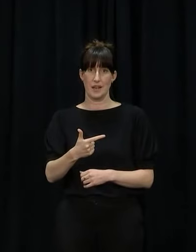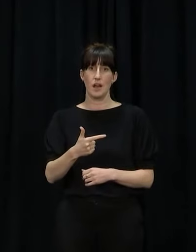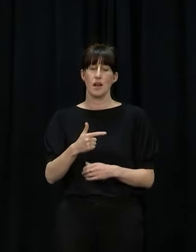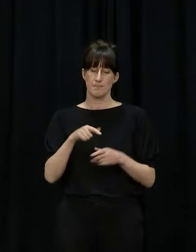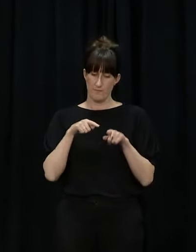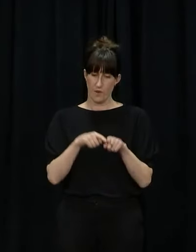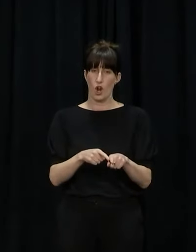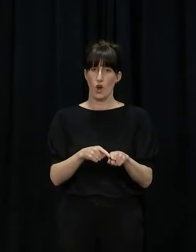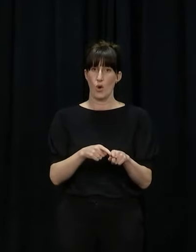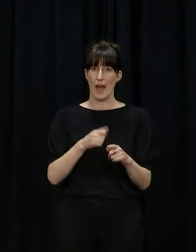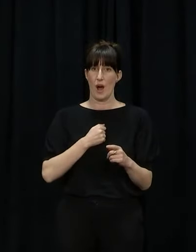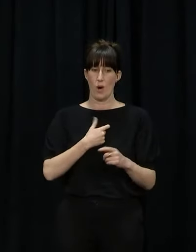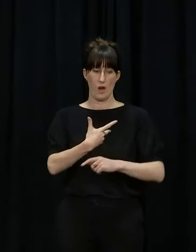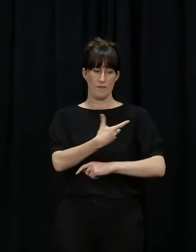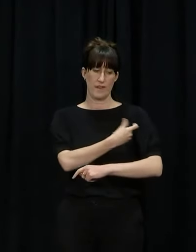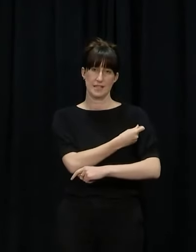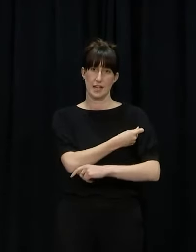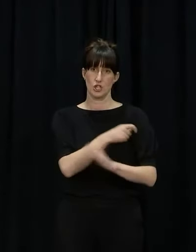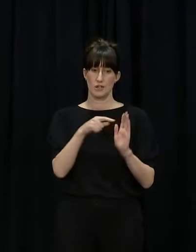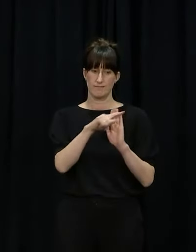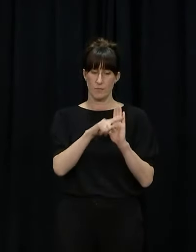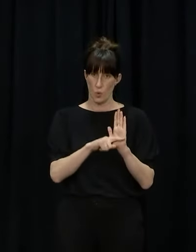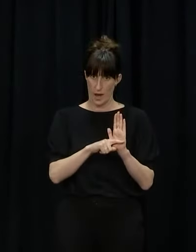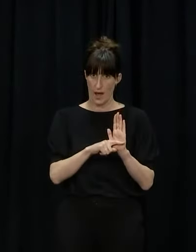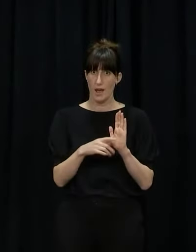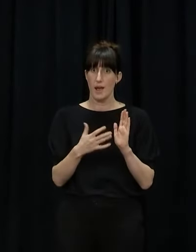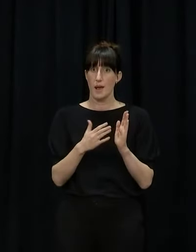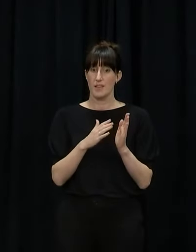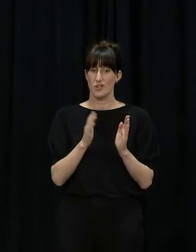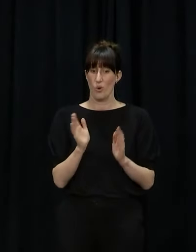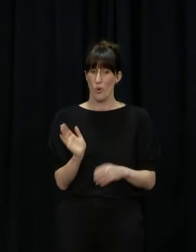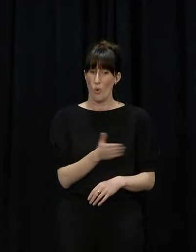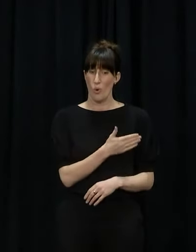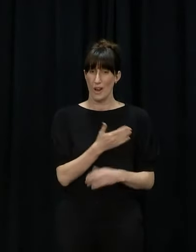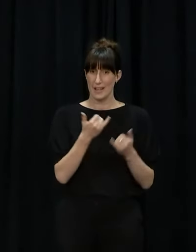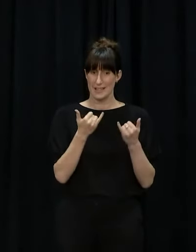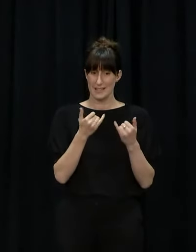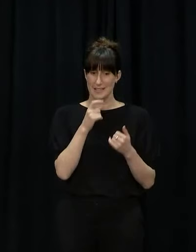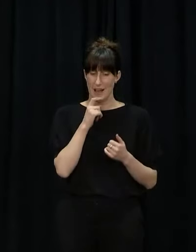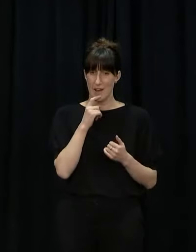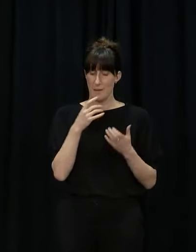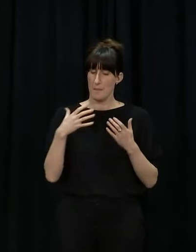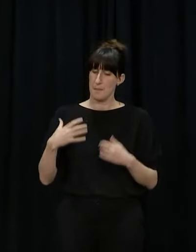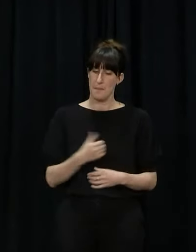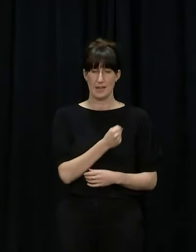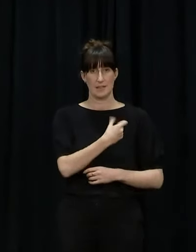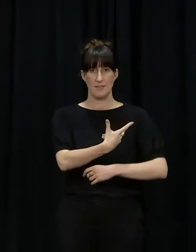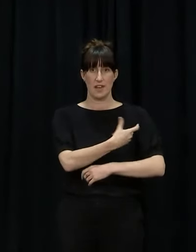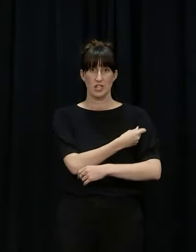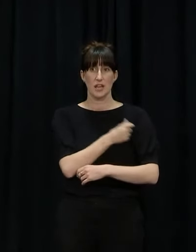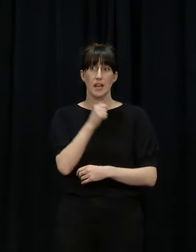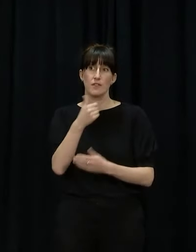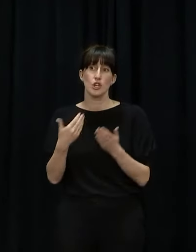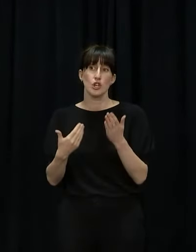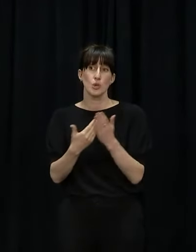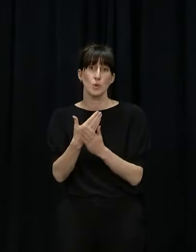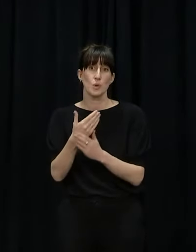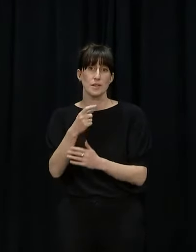in place. That order requires all existing staff to be fully vaccinated. If a new staff member